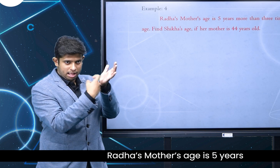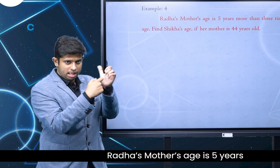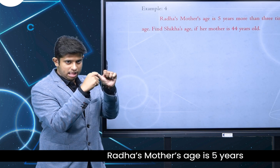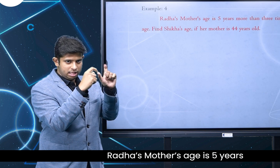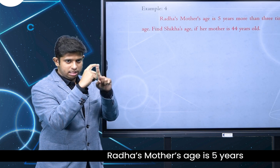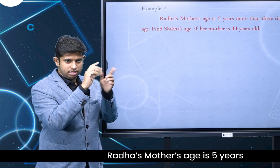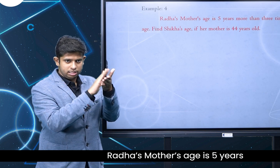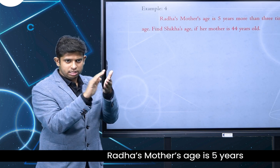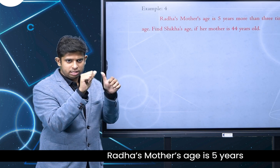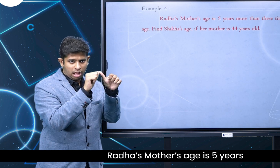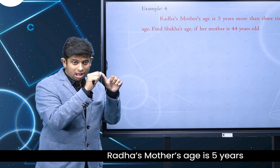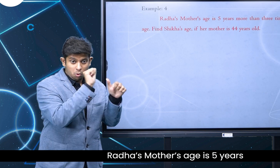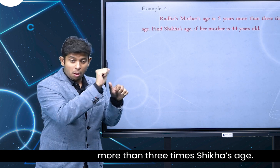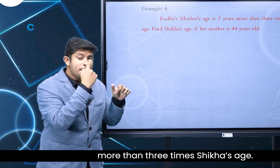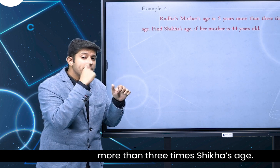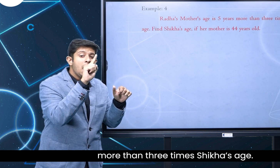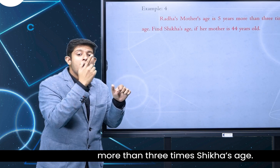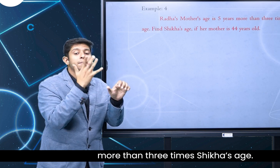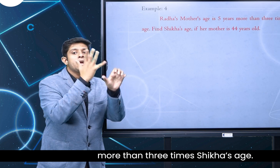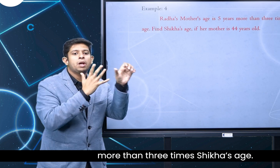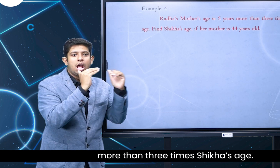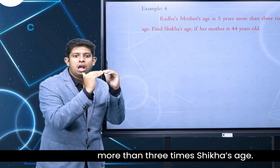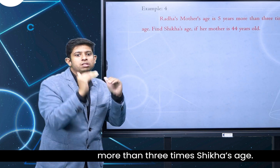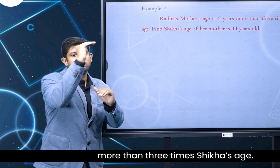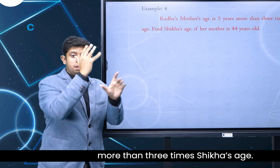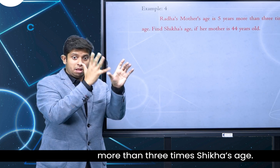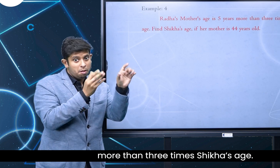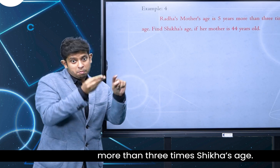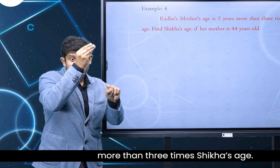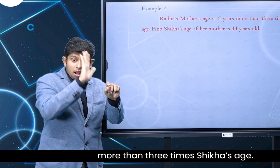Radha's mother's age is 5 years more than 3 times Shika's age.